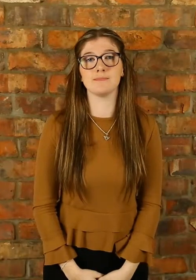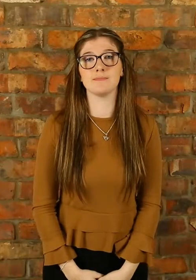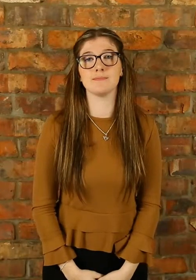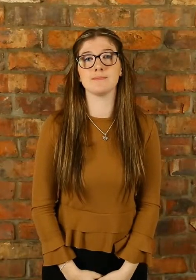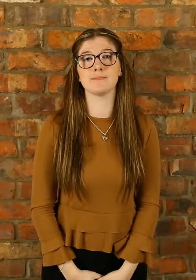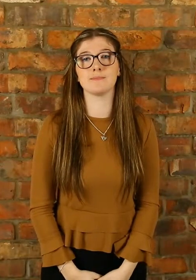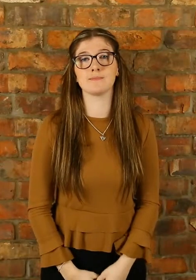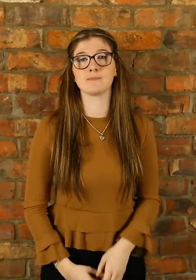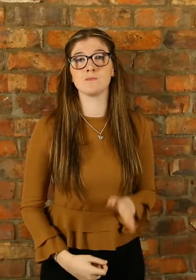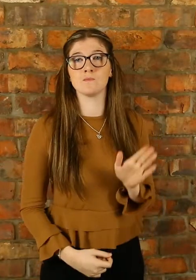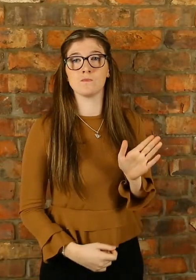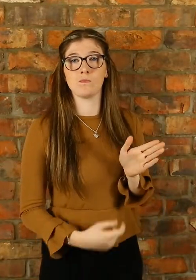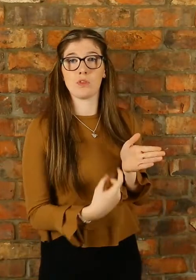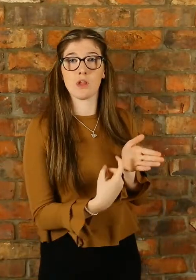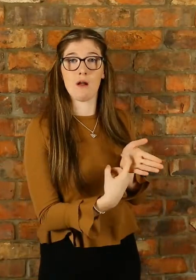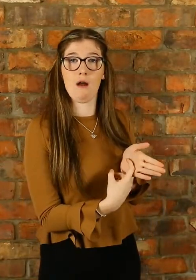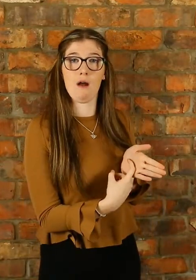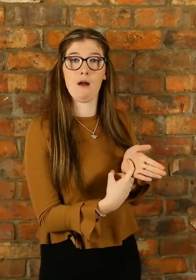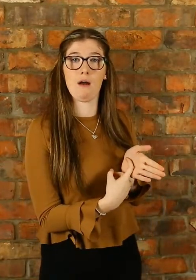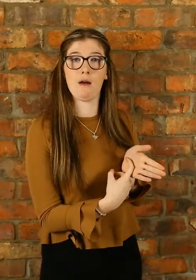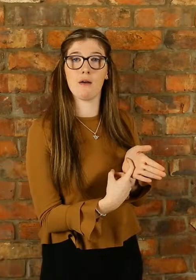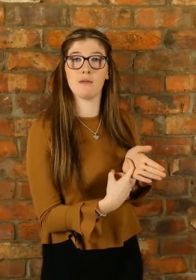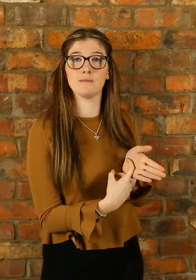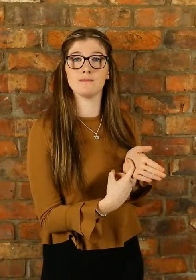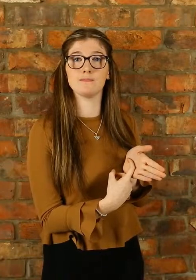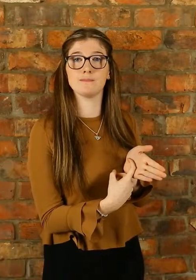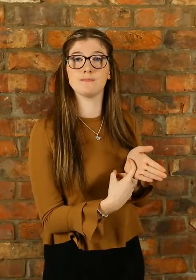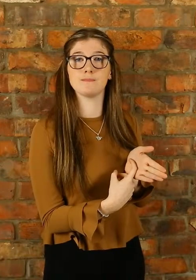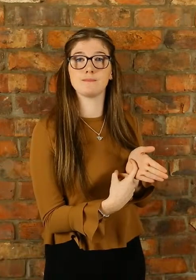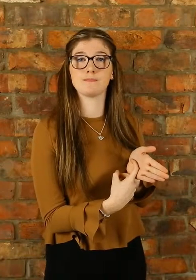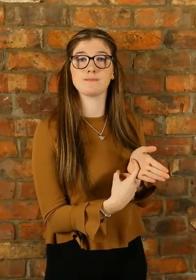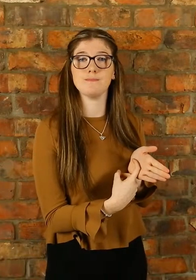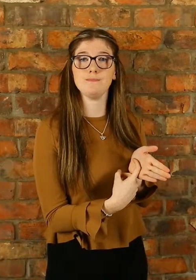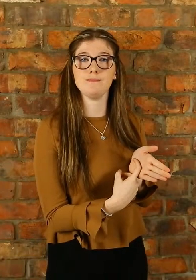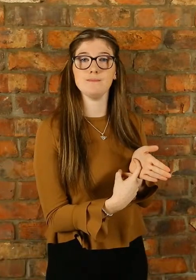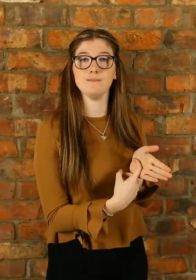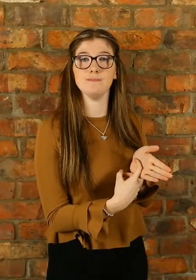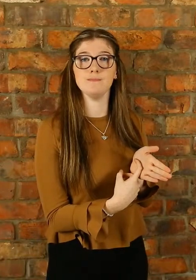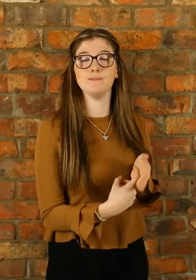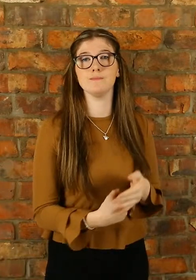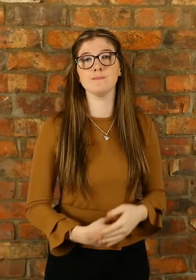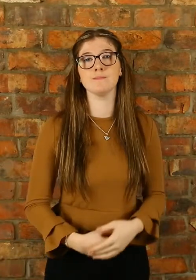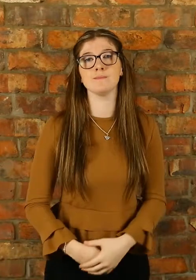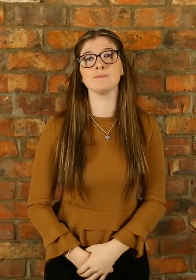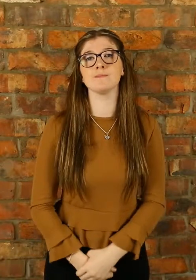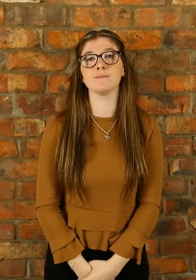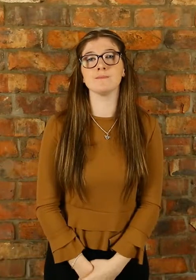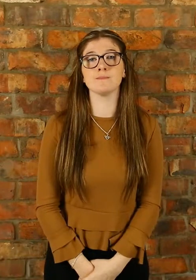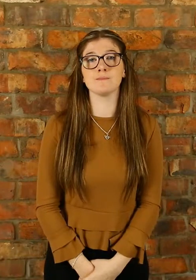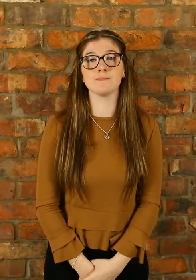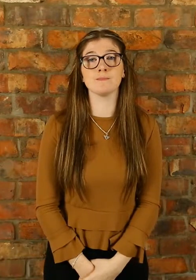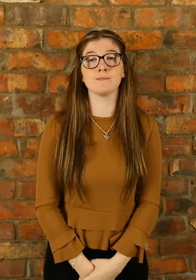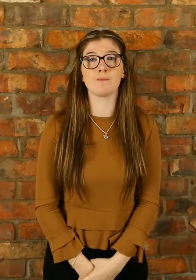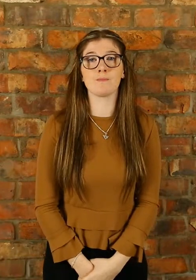Next, you use that same hooked finger, the index finger, but put it on your palm to make the letter